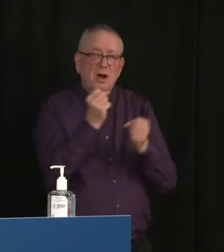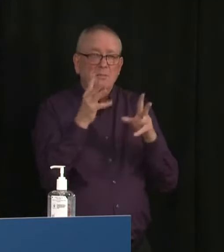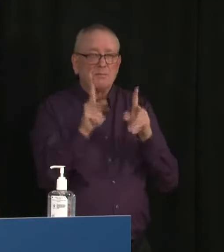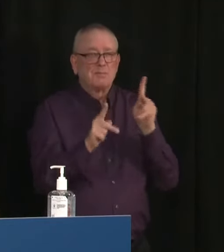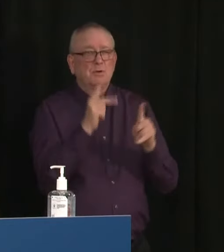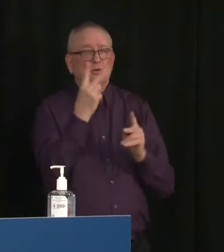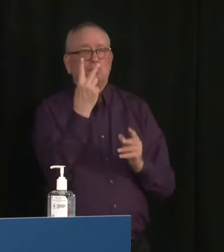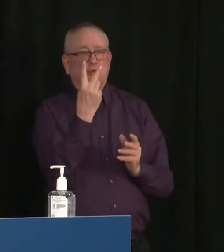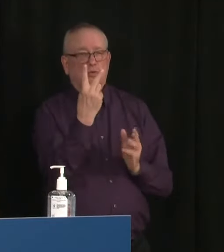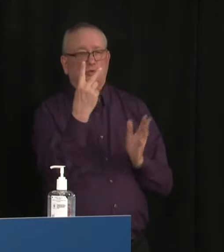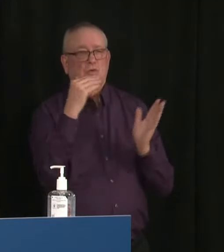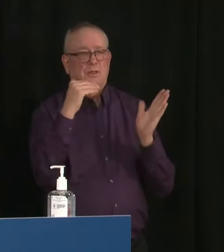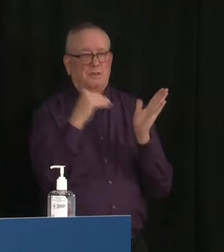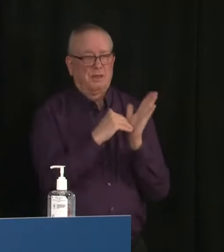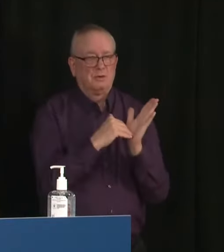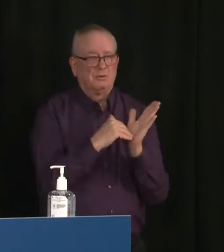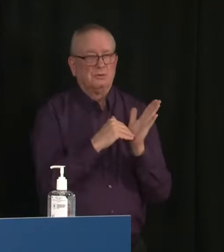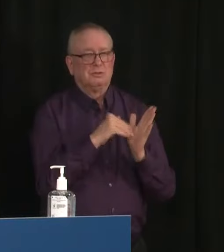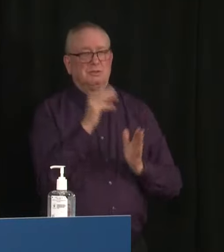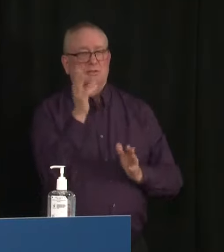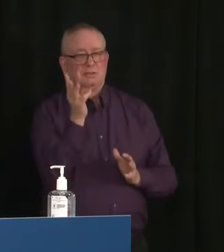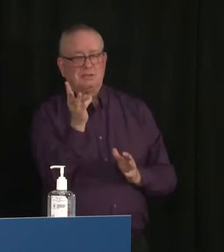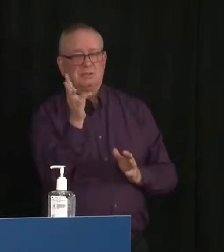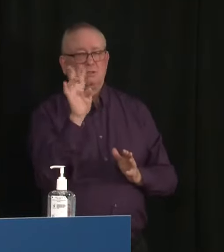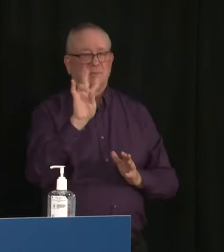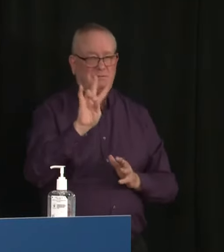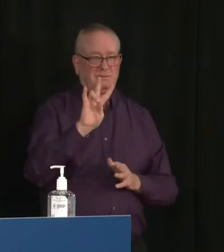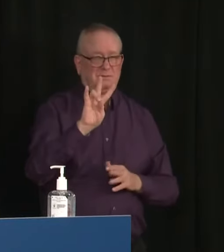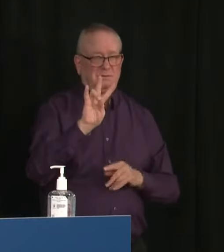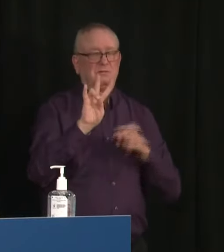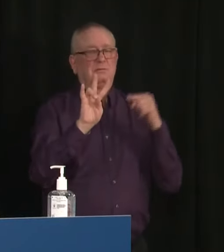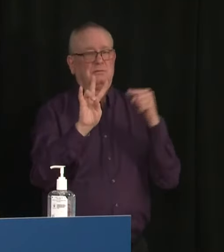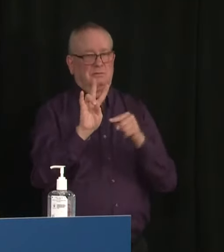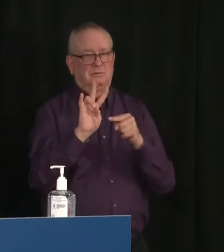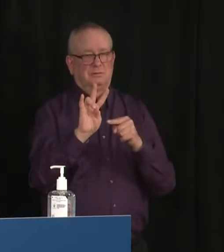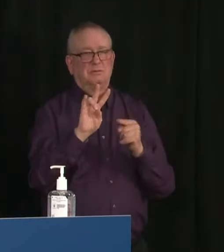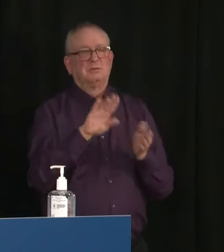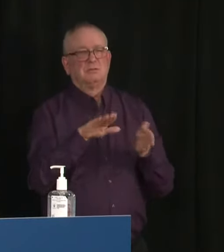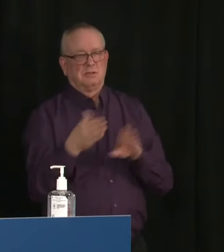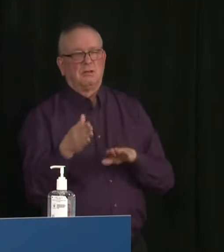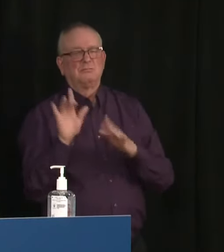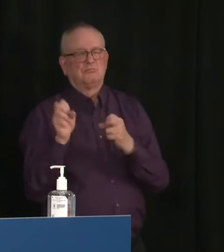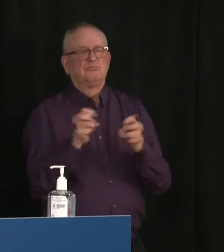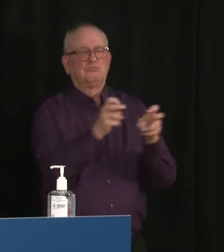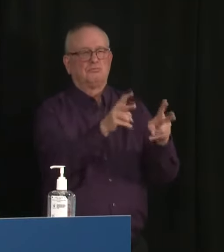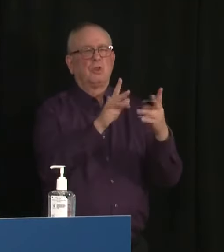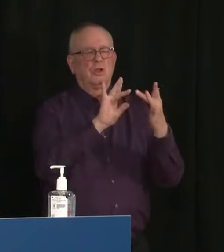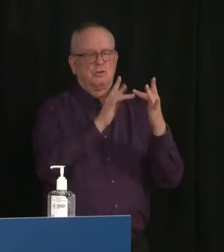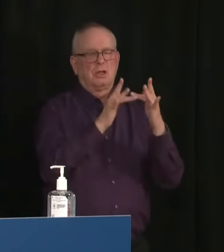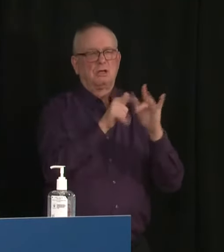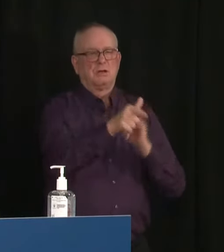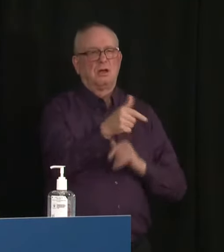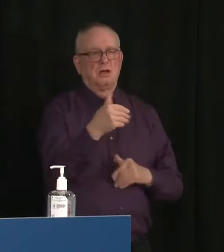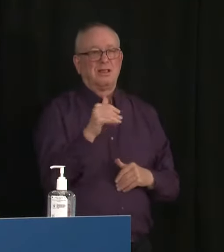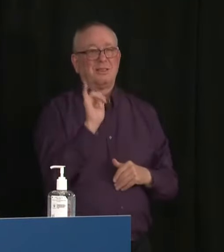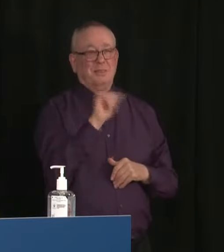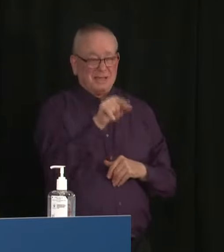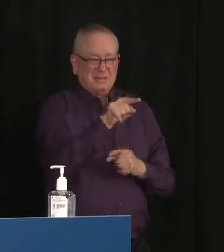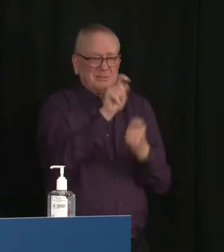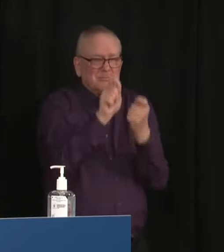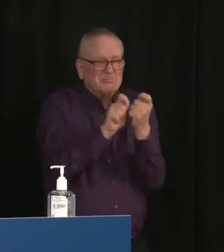today will reflect that reduction, meaning Alberta currently sits at 2,067 deaths related